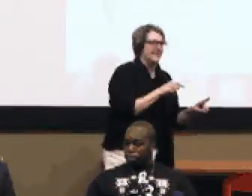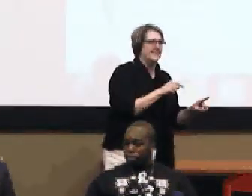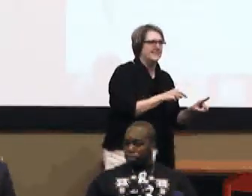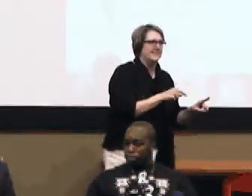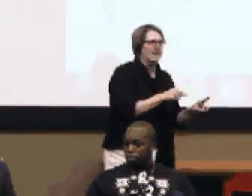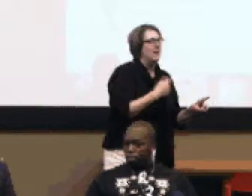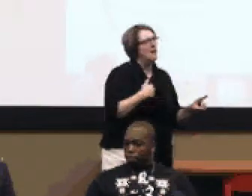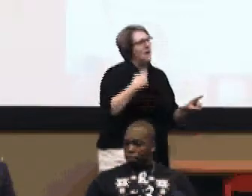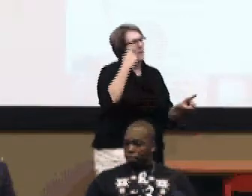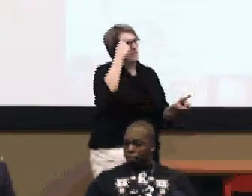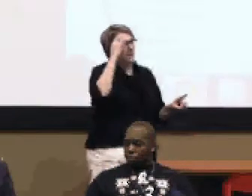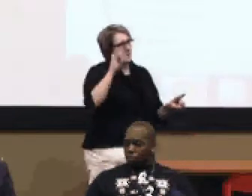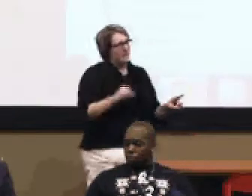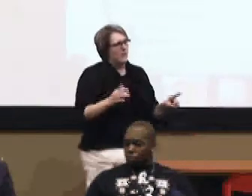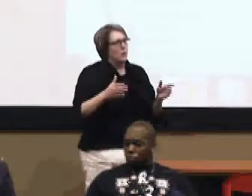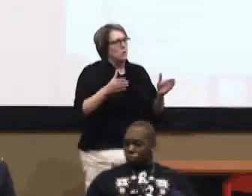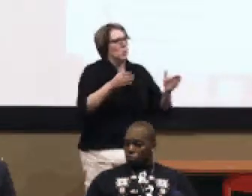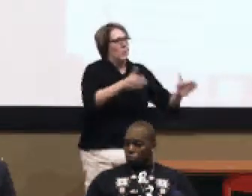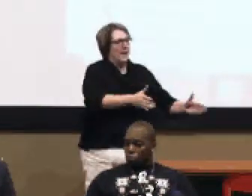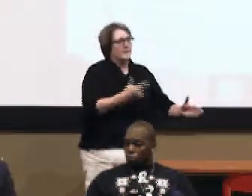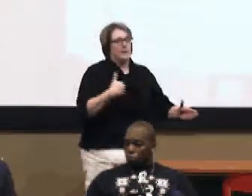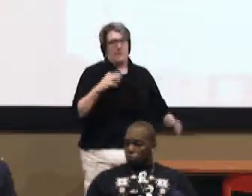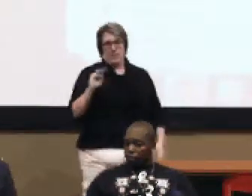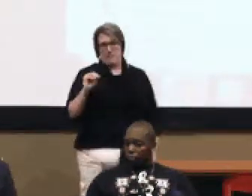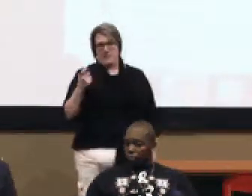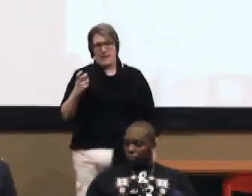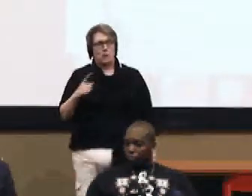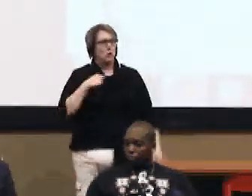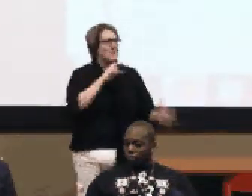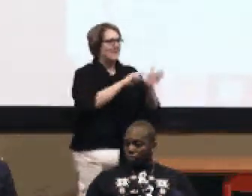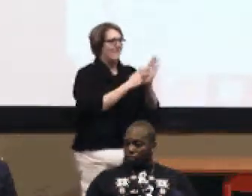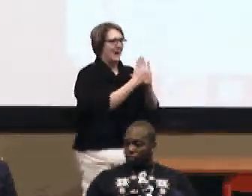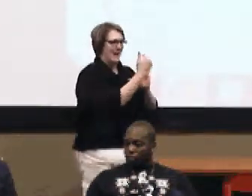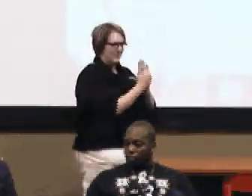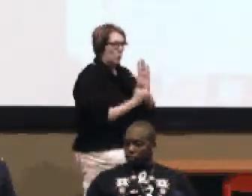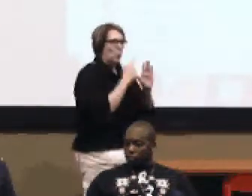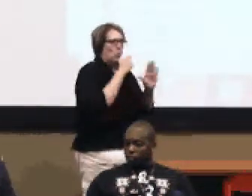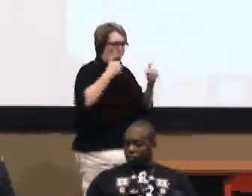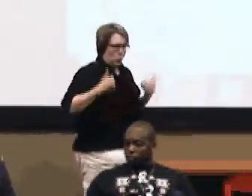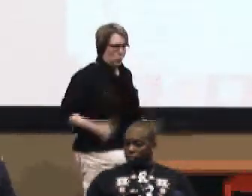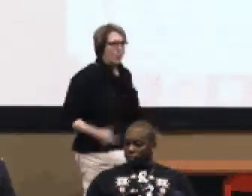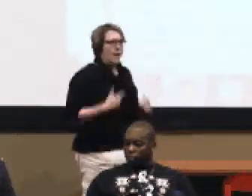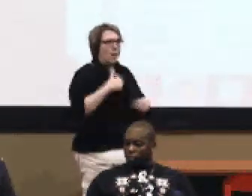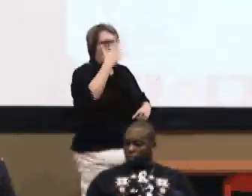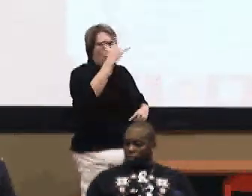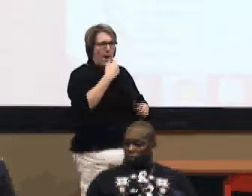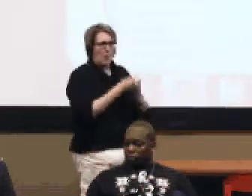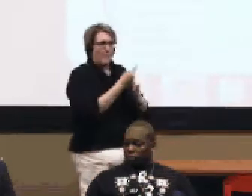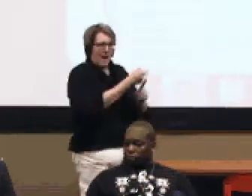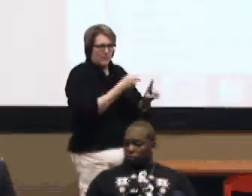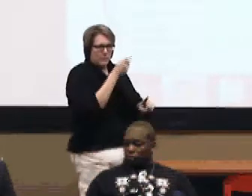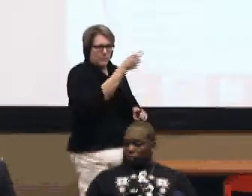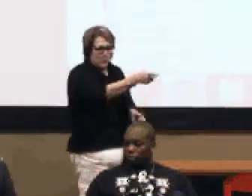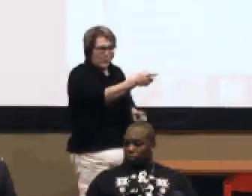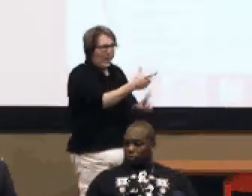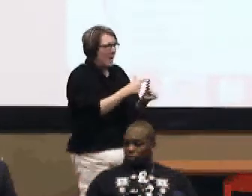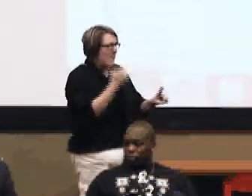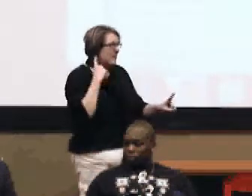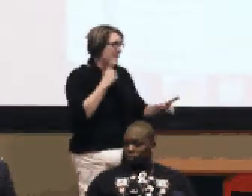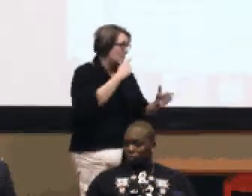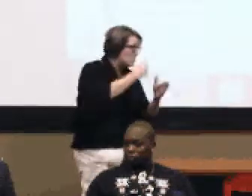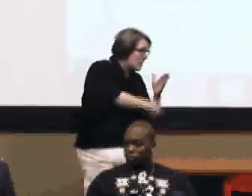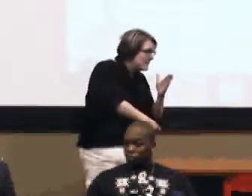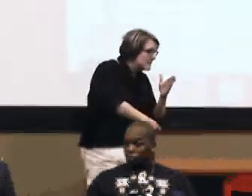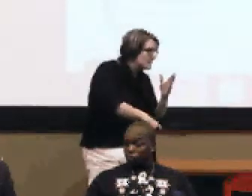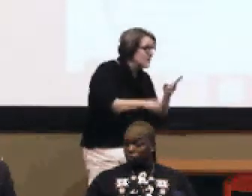I think that there's ways to take Megan's point, you define who you are and why someone would buy from you. Maybe that's price, maybe